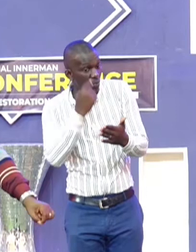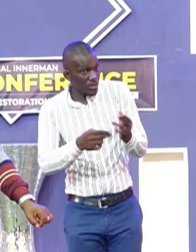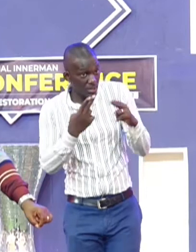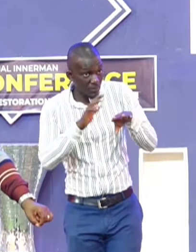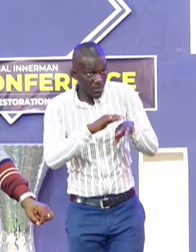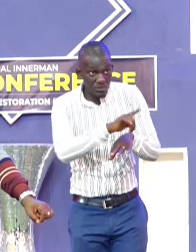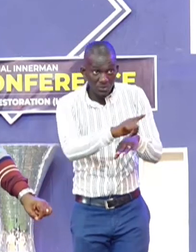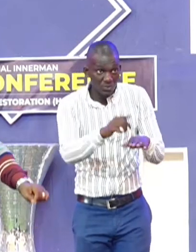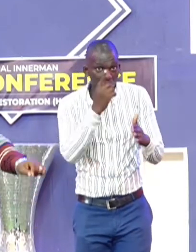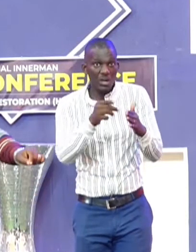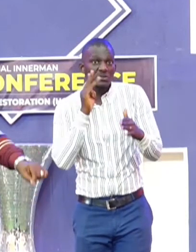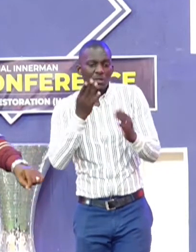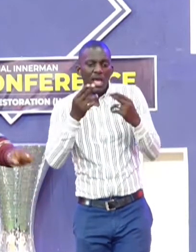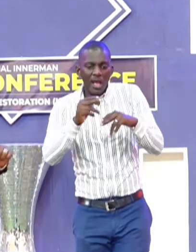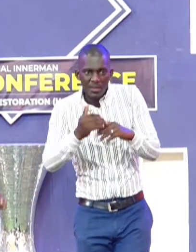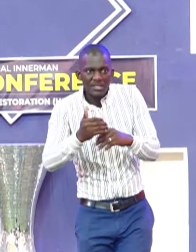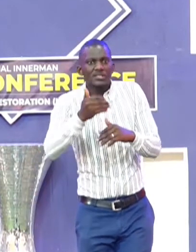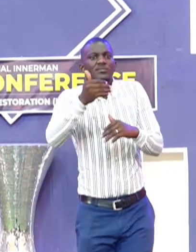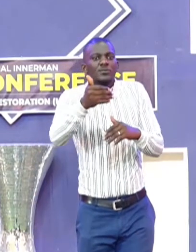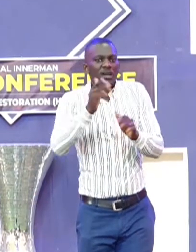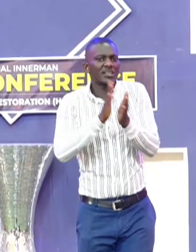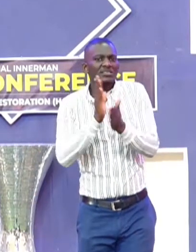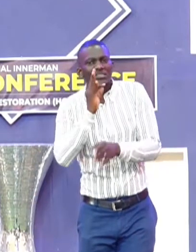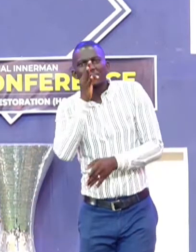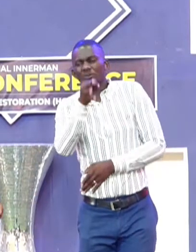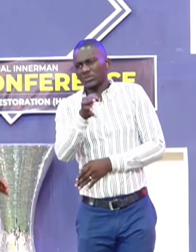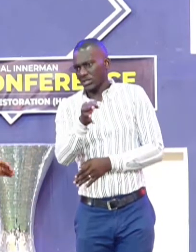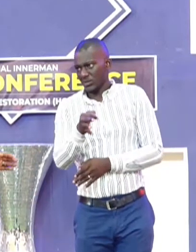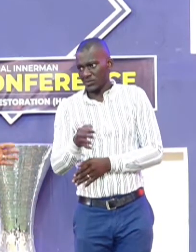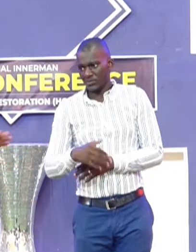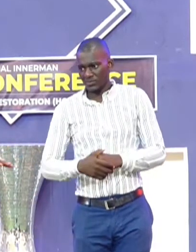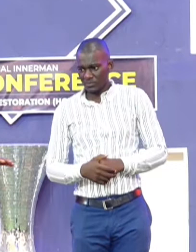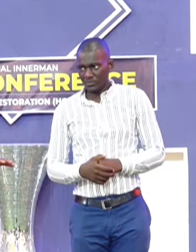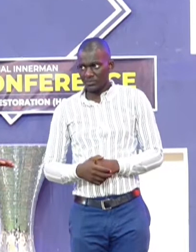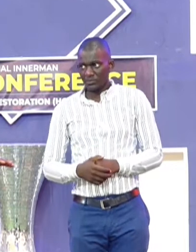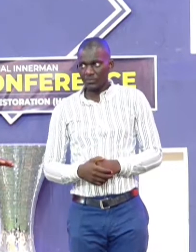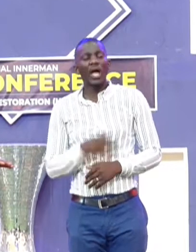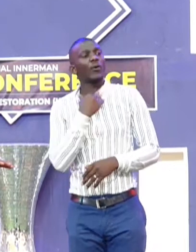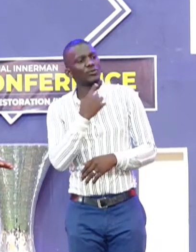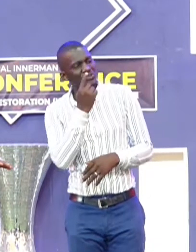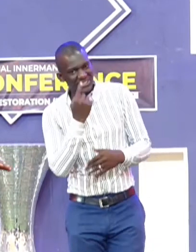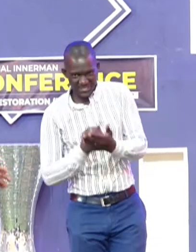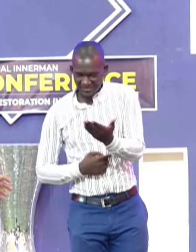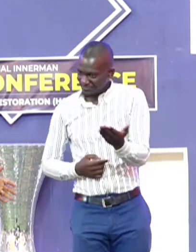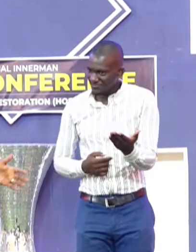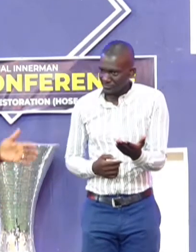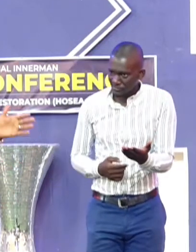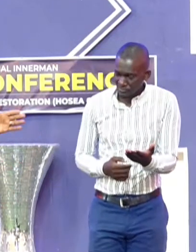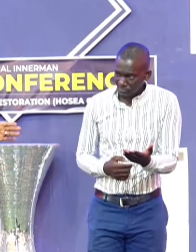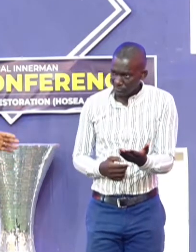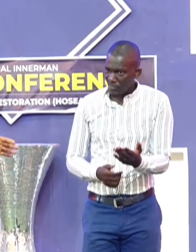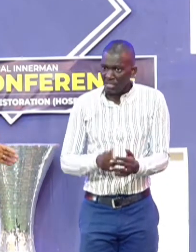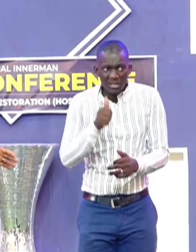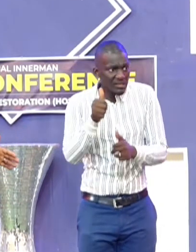him. Nebinabawo. Things that will happen. Nebinaddako. And things that are to come next. Njagala kuchogera bwenti. I want to say it like this. Buli